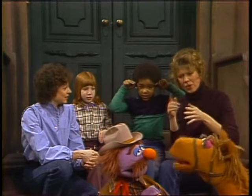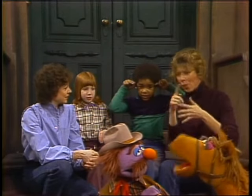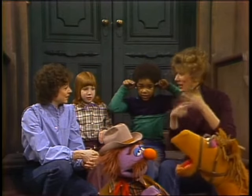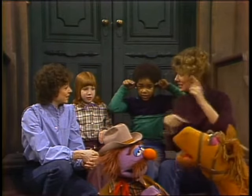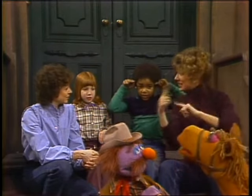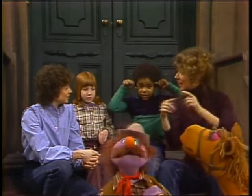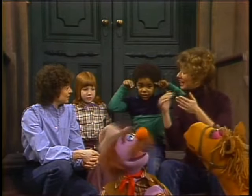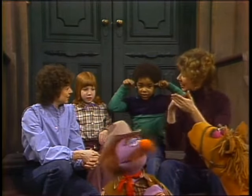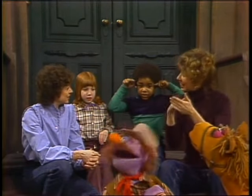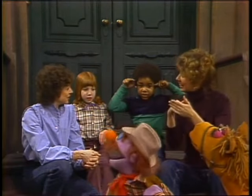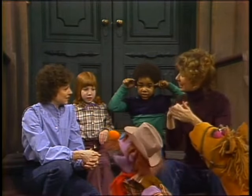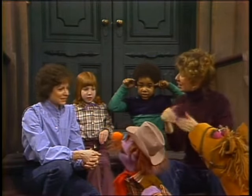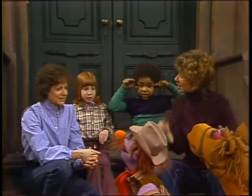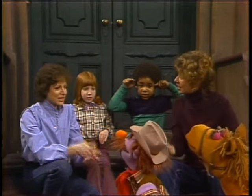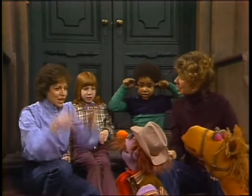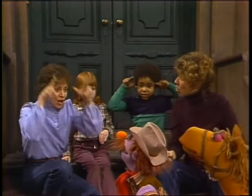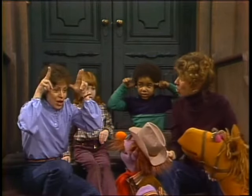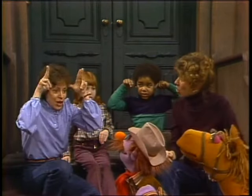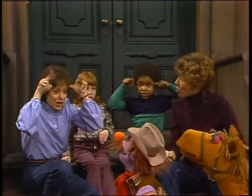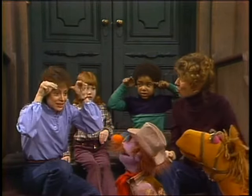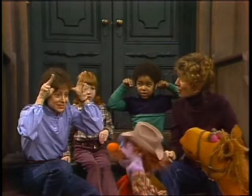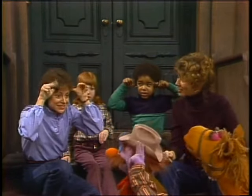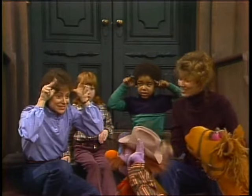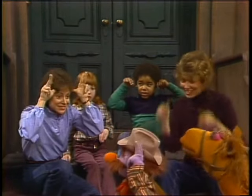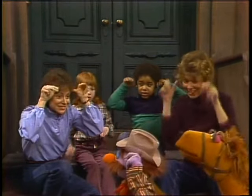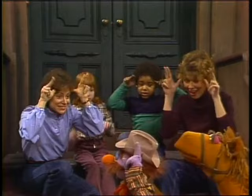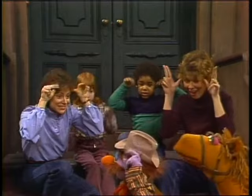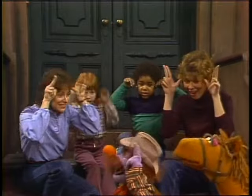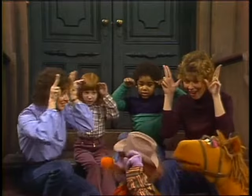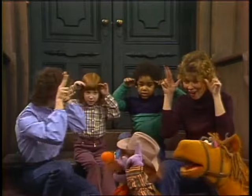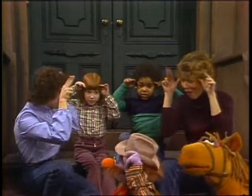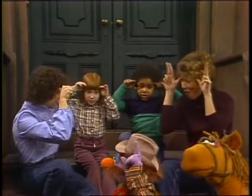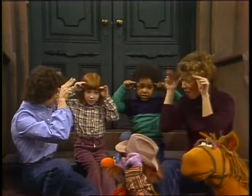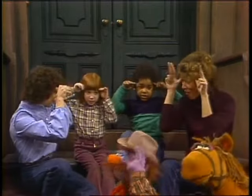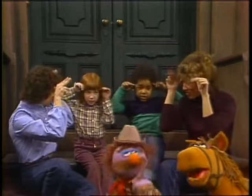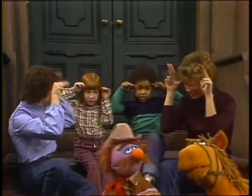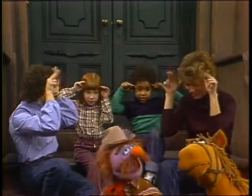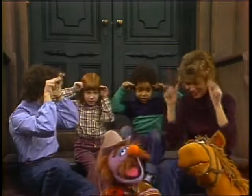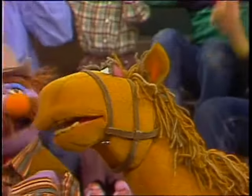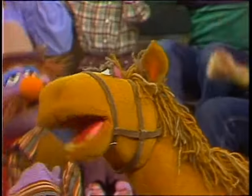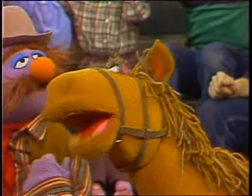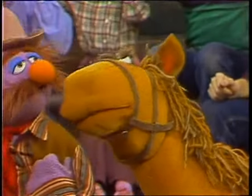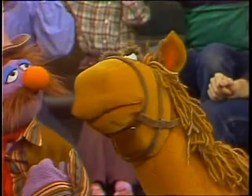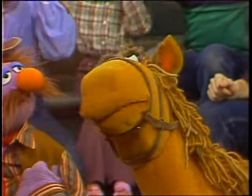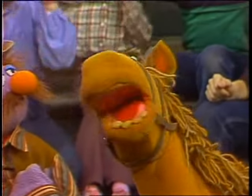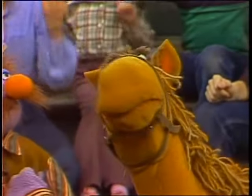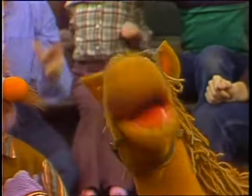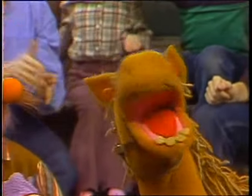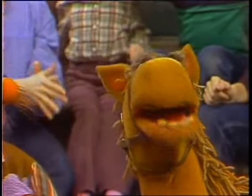again? What was the sign? Horse. Oh, yeah. Horse. Well, here goes.